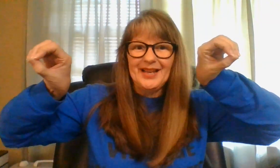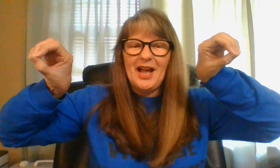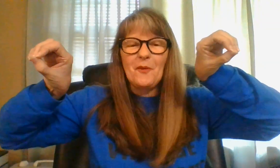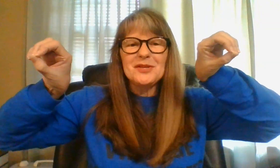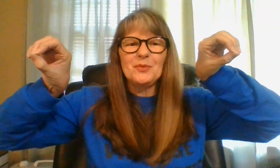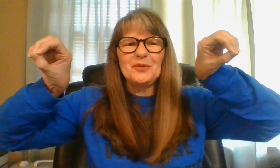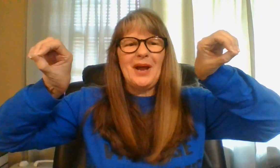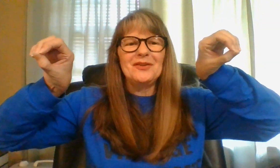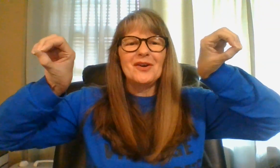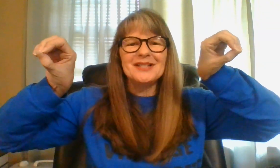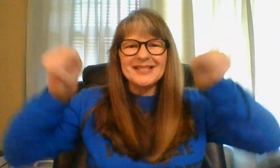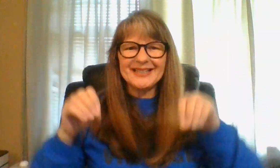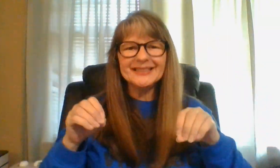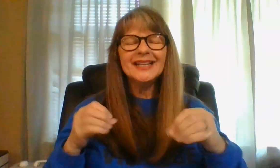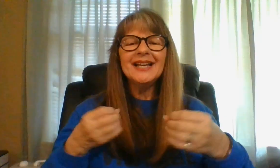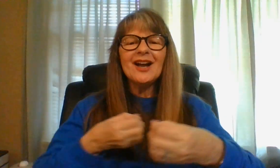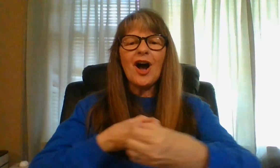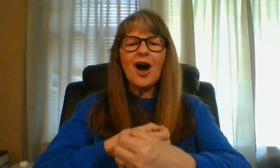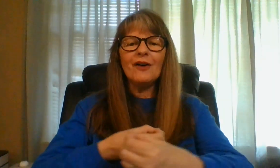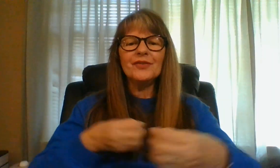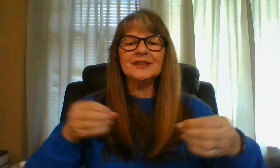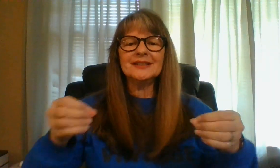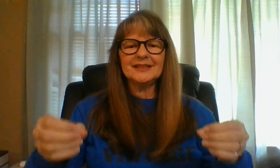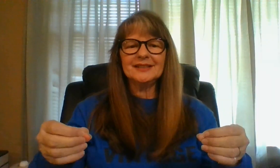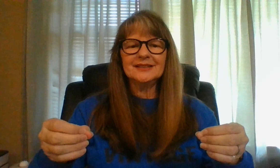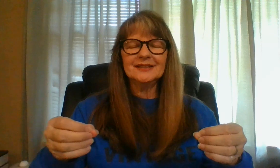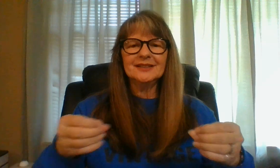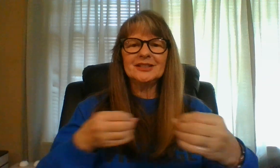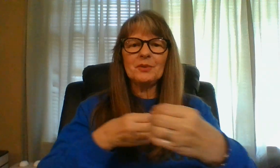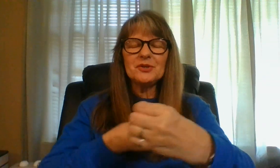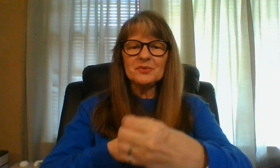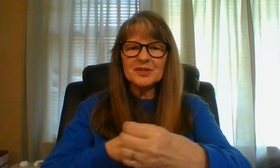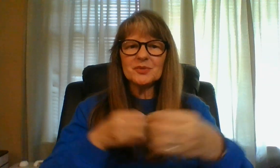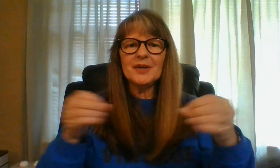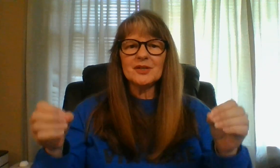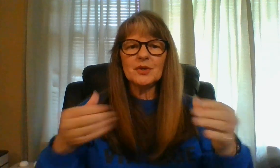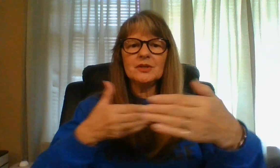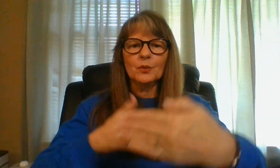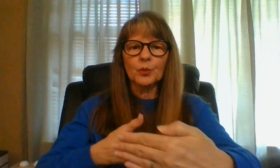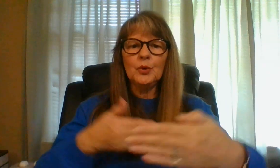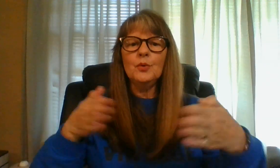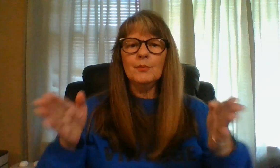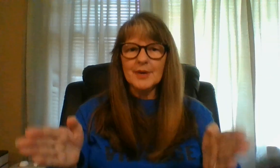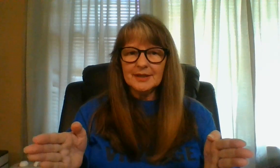I always wonder how y'all can see it. Office. So I do this way and this way. Room.